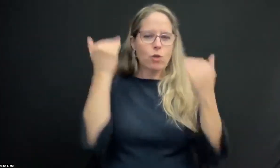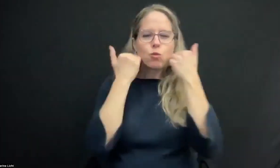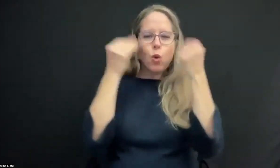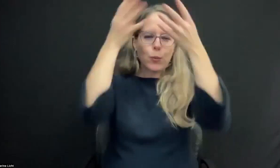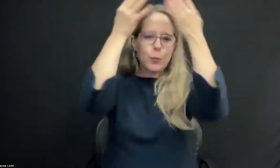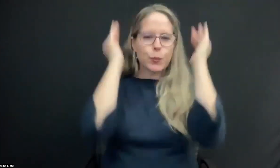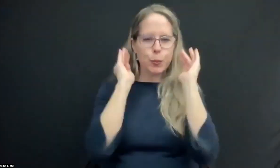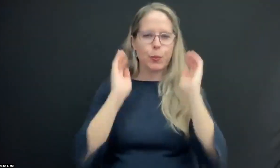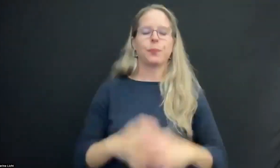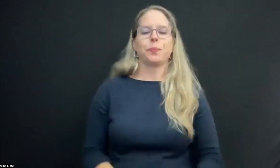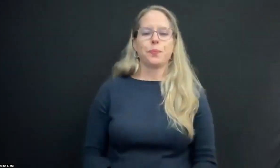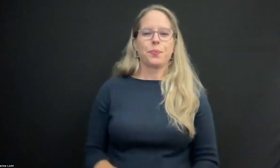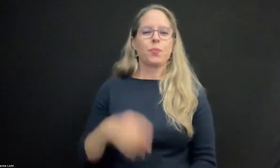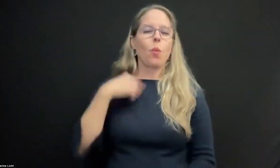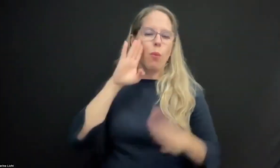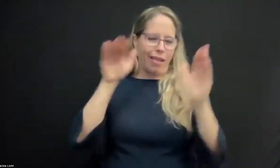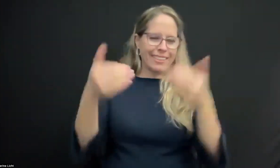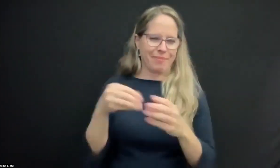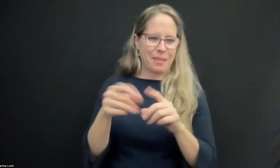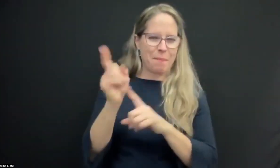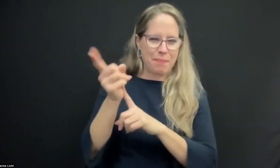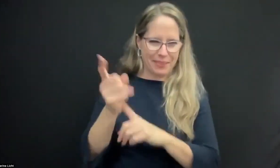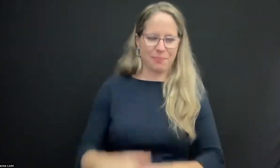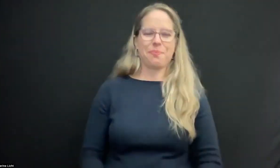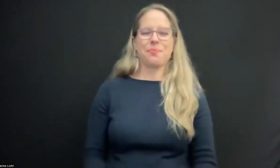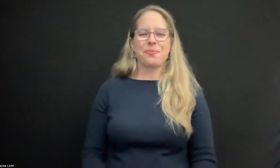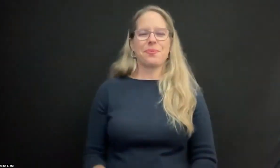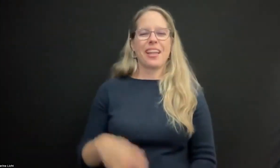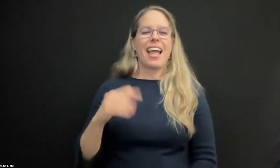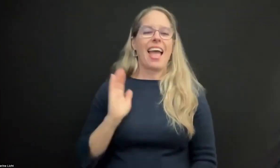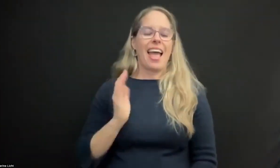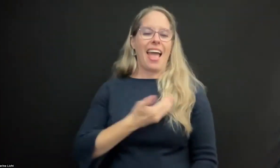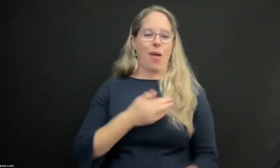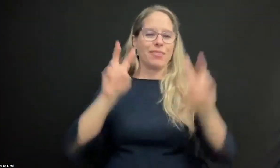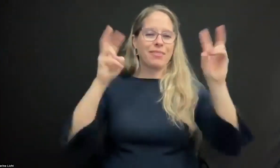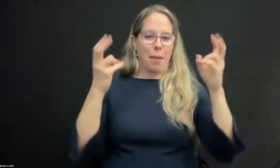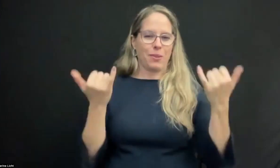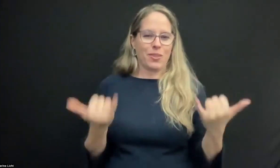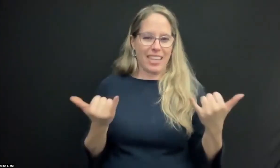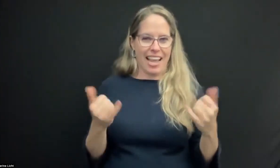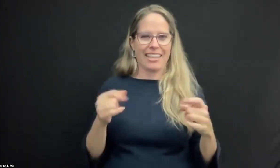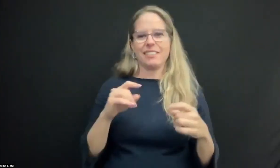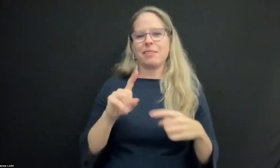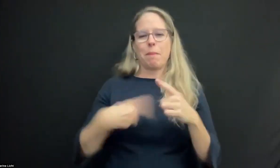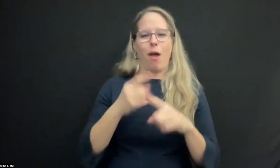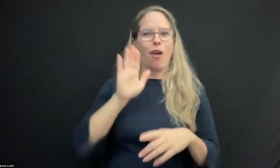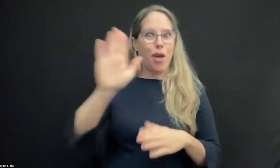red hair. I will introduce her in a minute. Our topic today is about